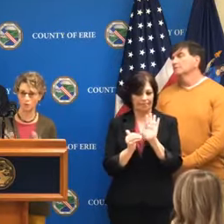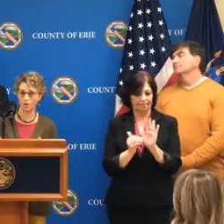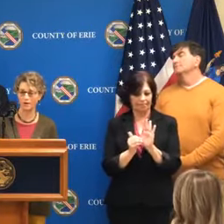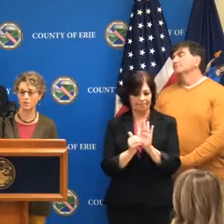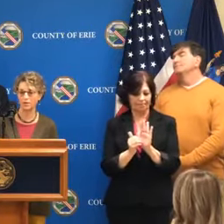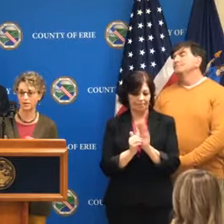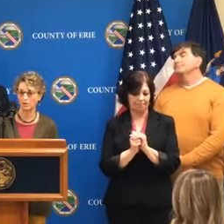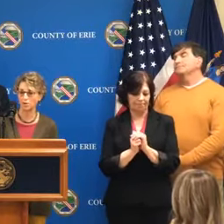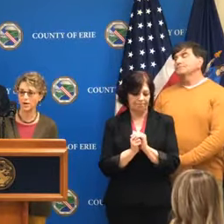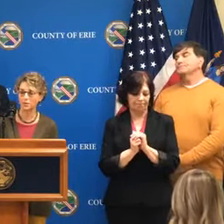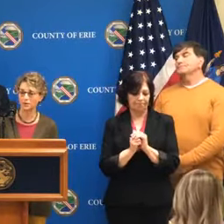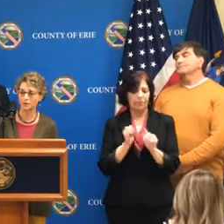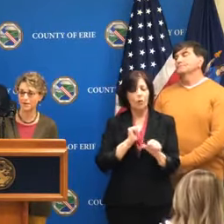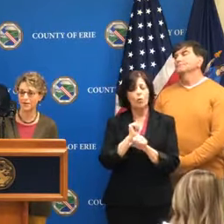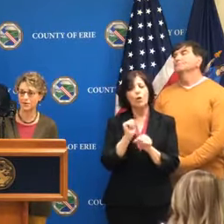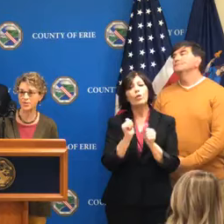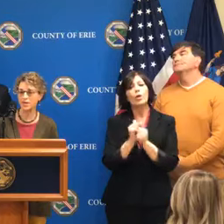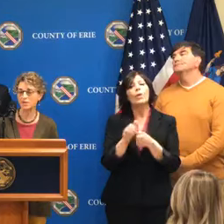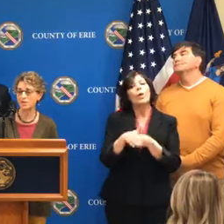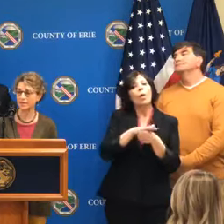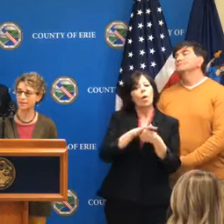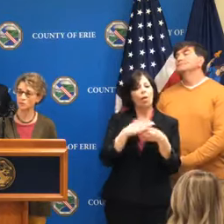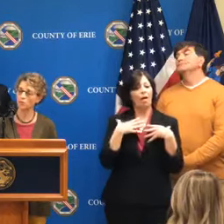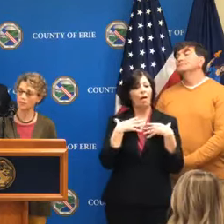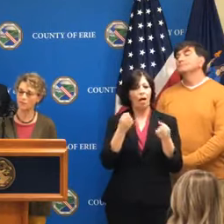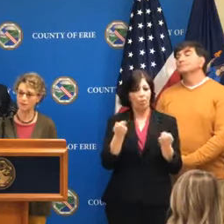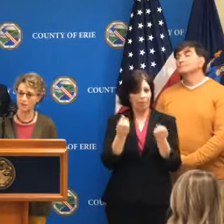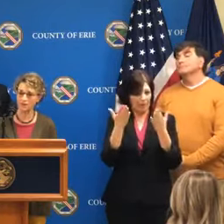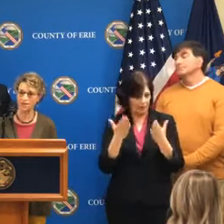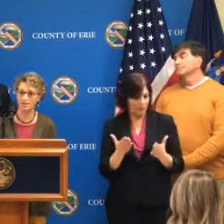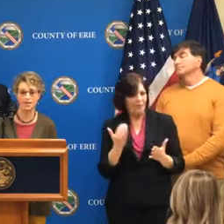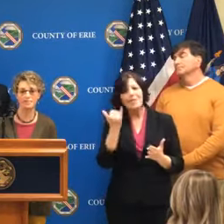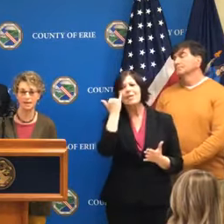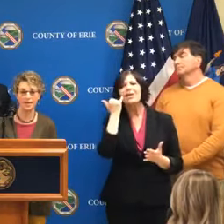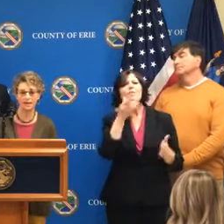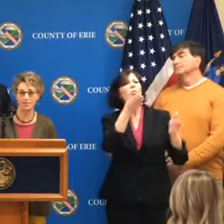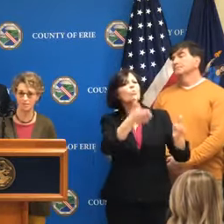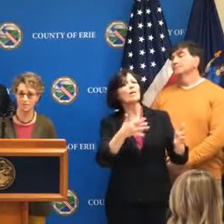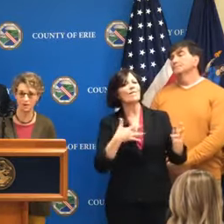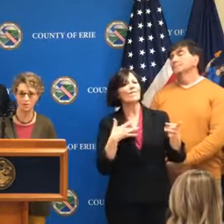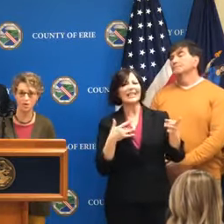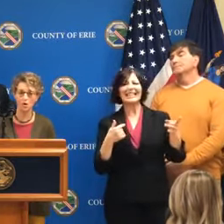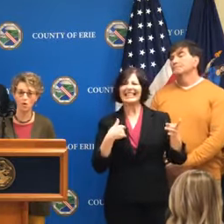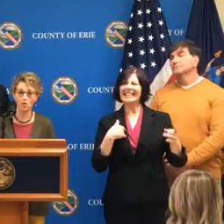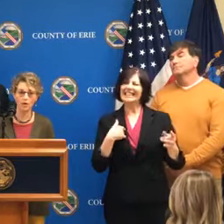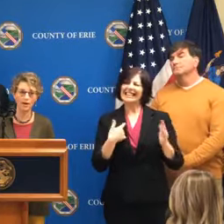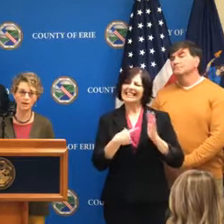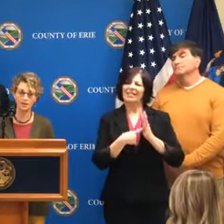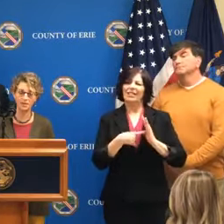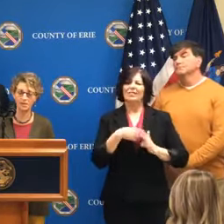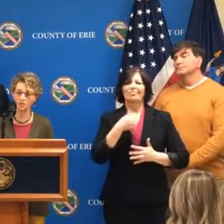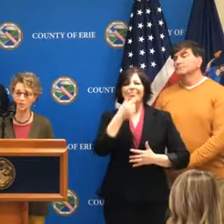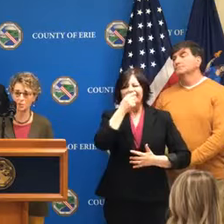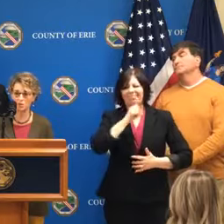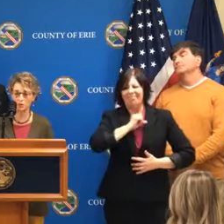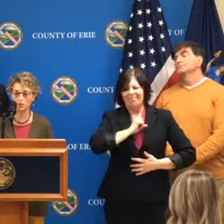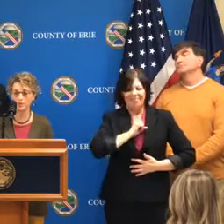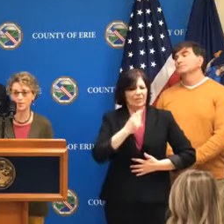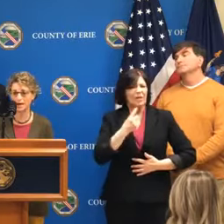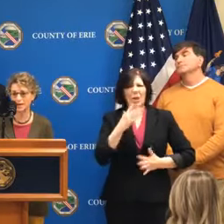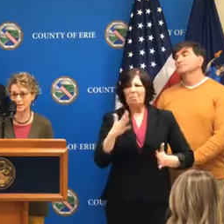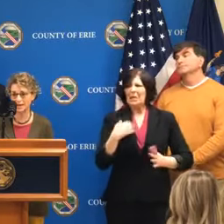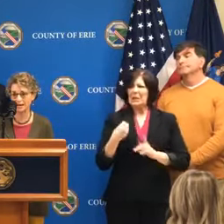are working with our local health providers. So if an individual feels that they may have symptoms or a potential